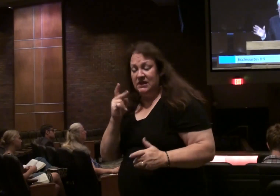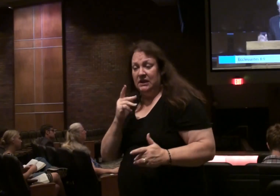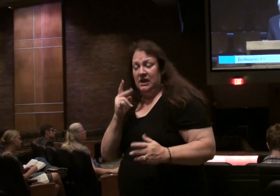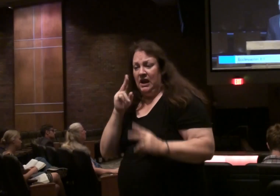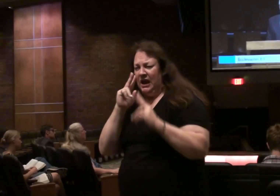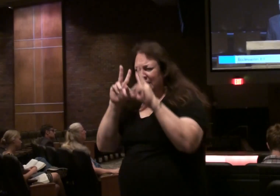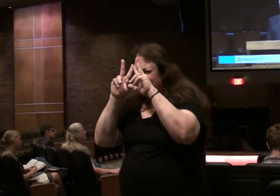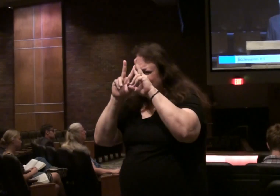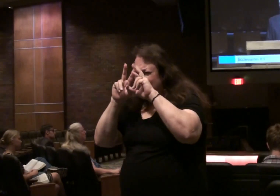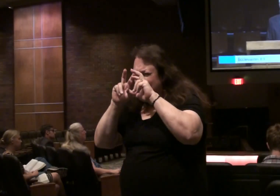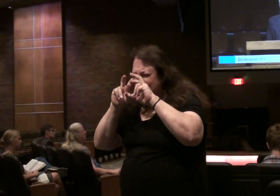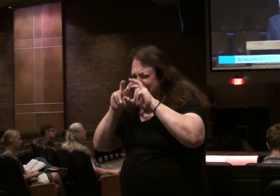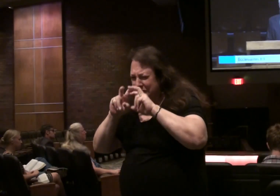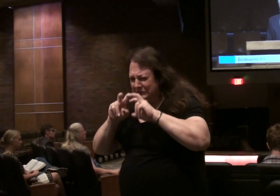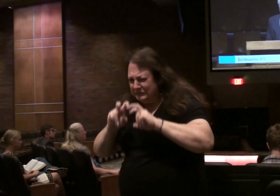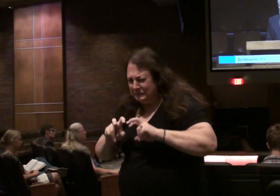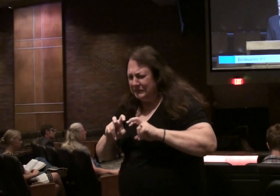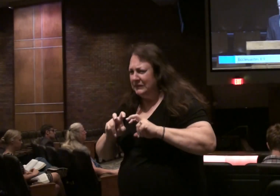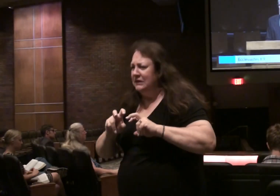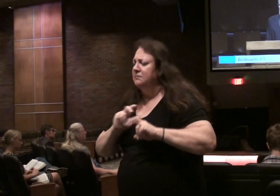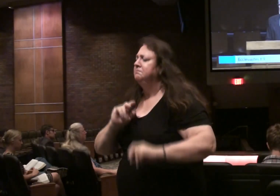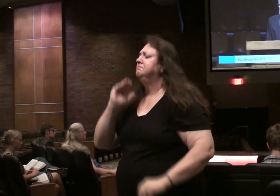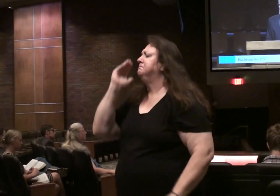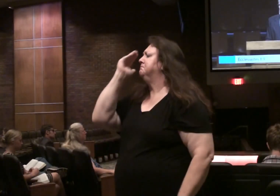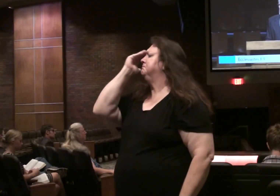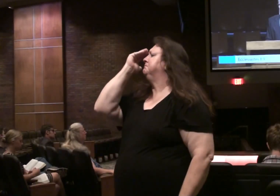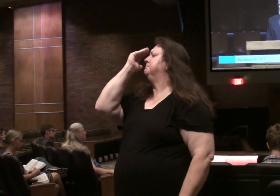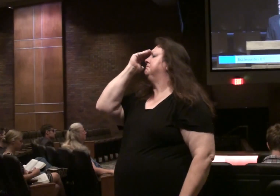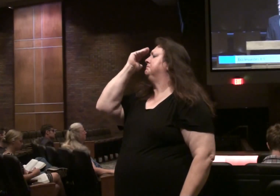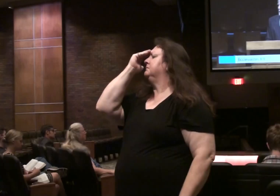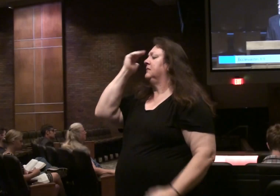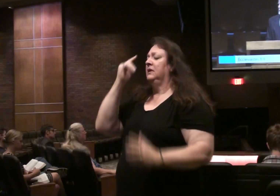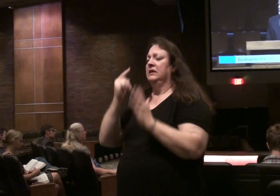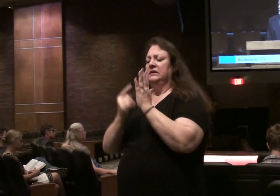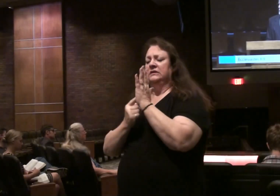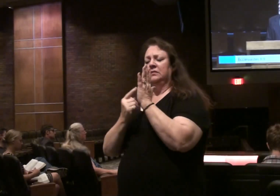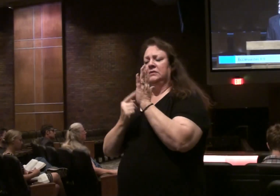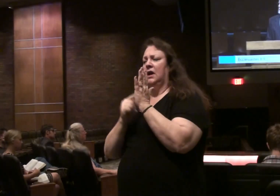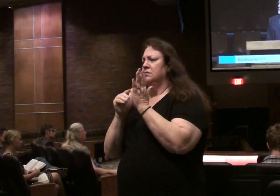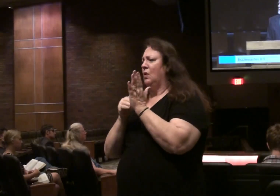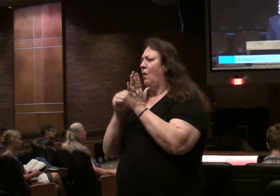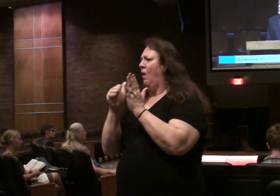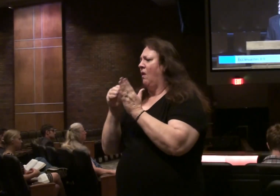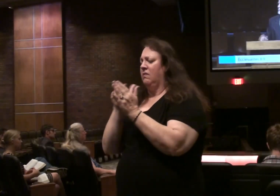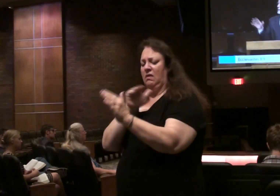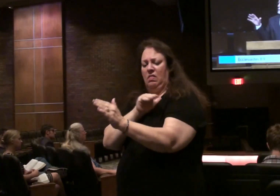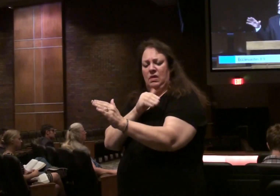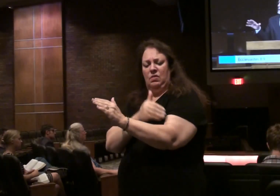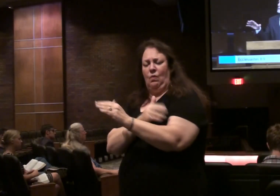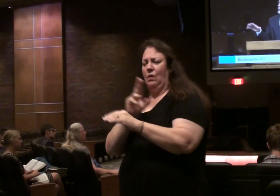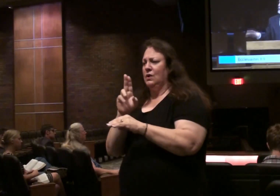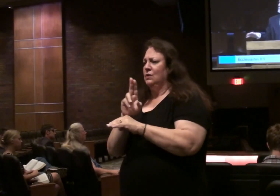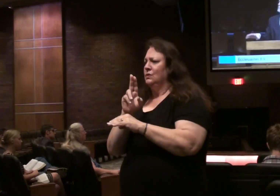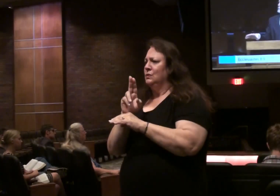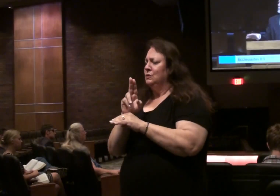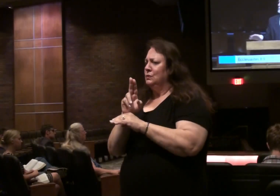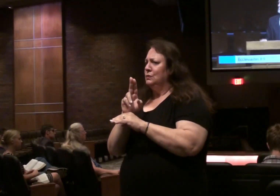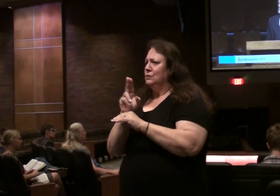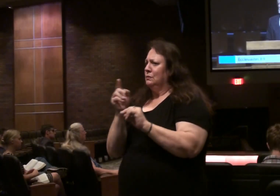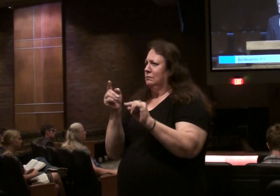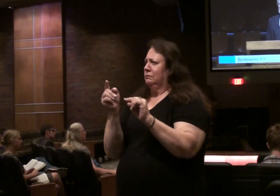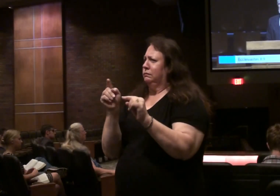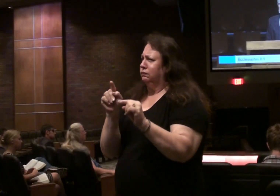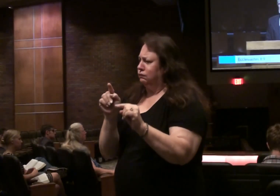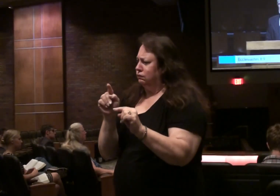intensely examined this. I'm well aware that sometimes and often authority is used in such a way it's harmful to